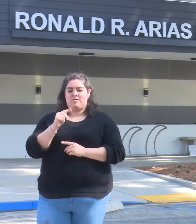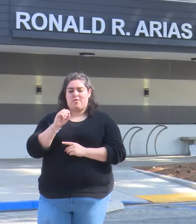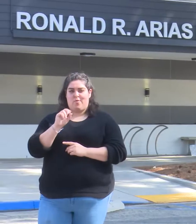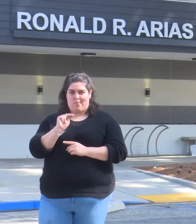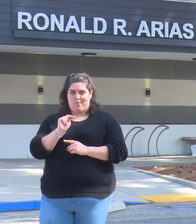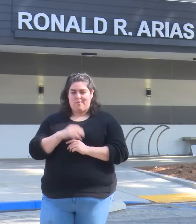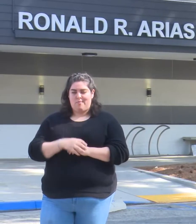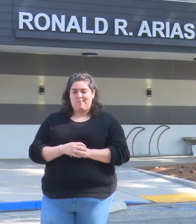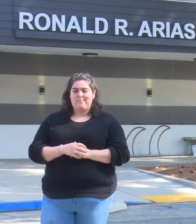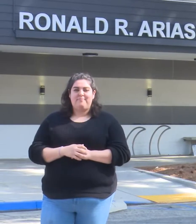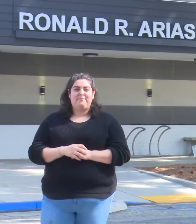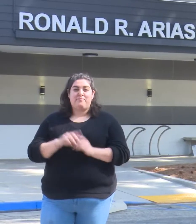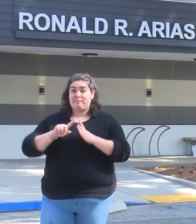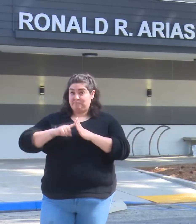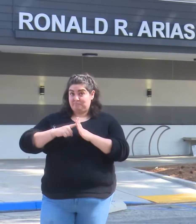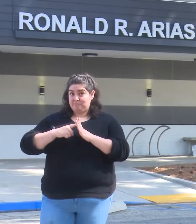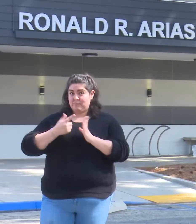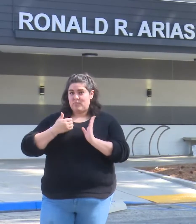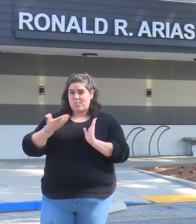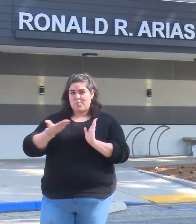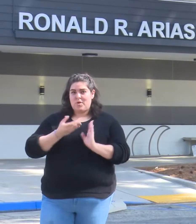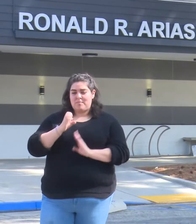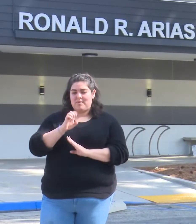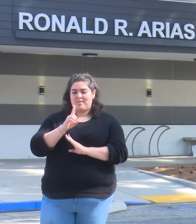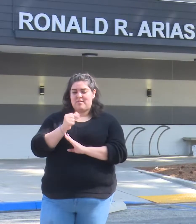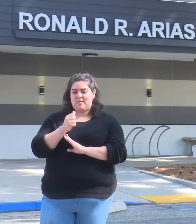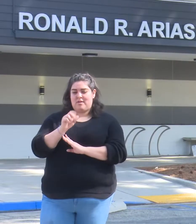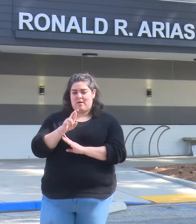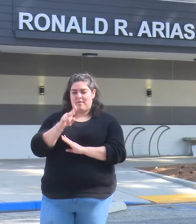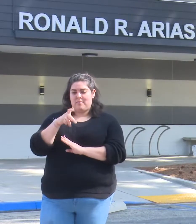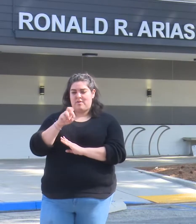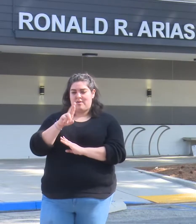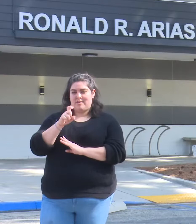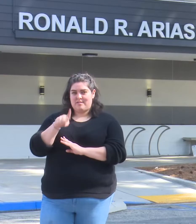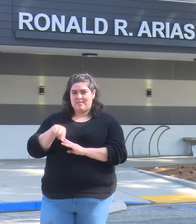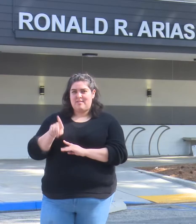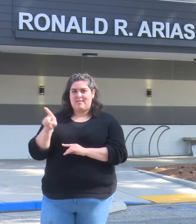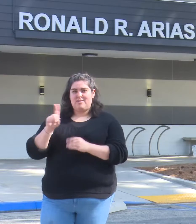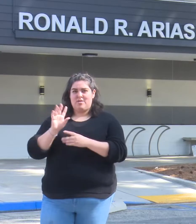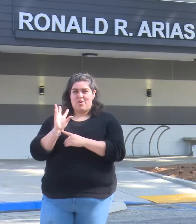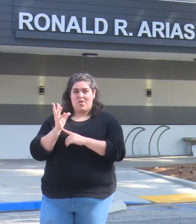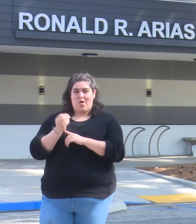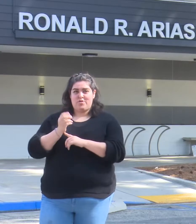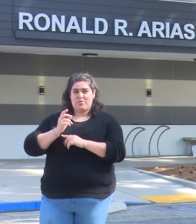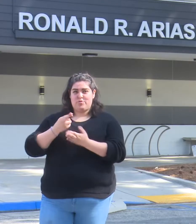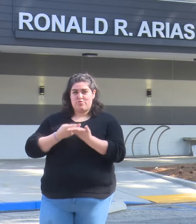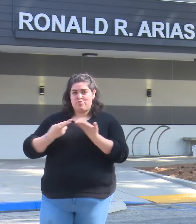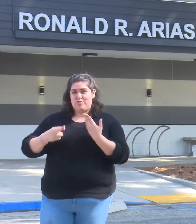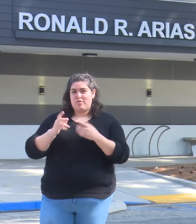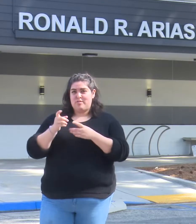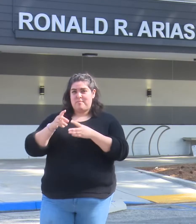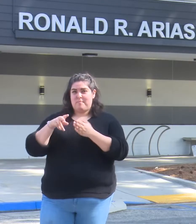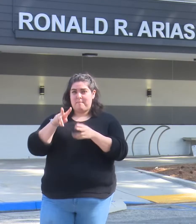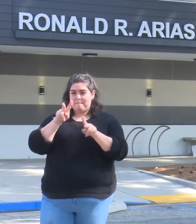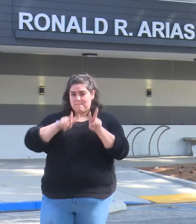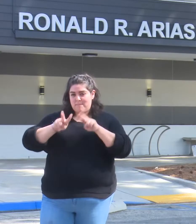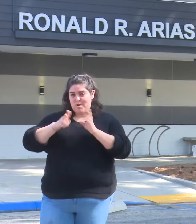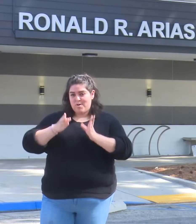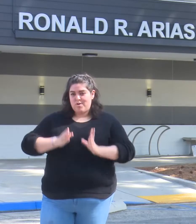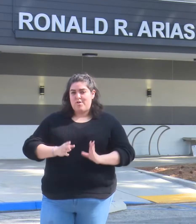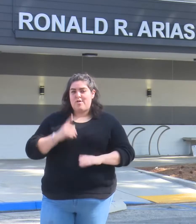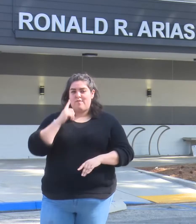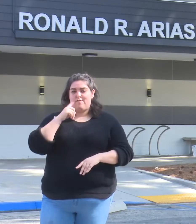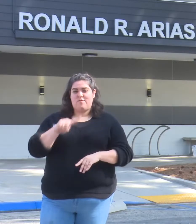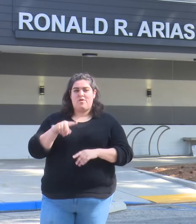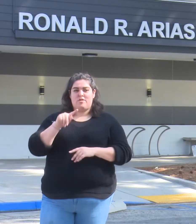So to begin with, I'd like to welcome Edgar Perez. He's the Cultural Resources Monitor and Tribal Historian for the Gabriela Tonga